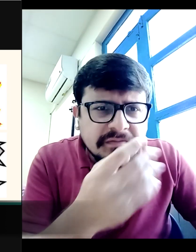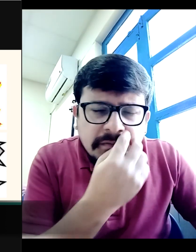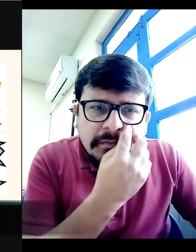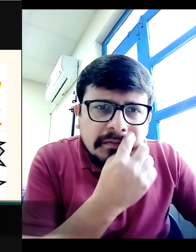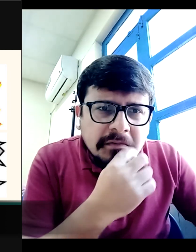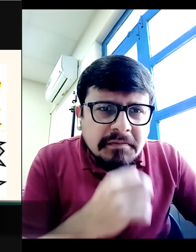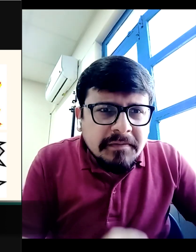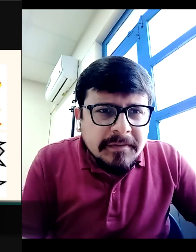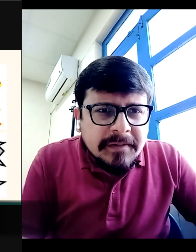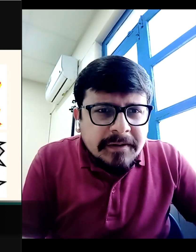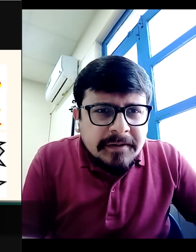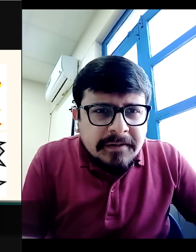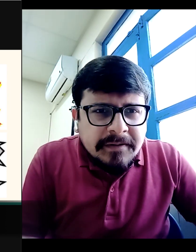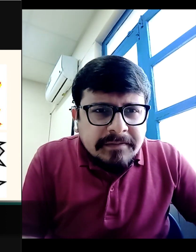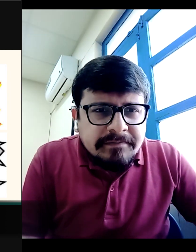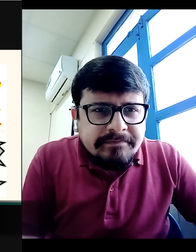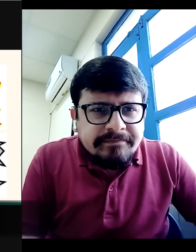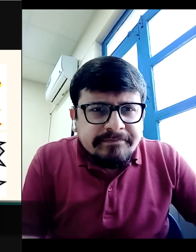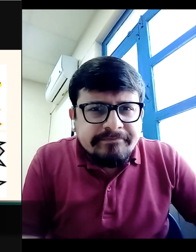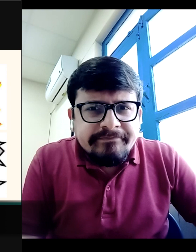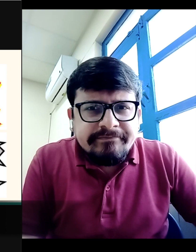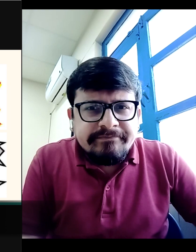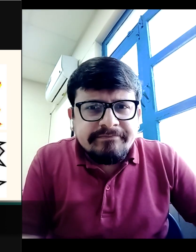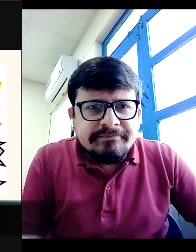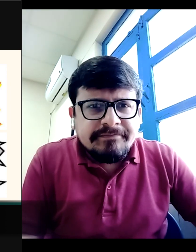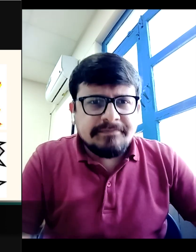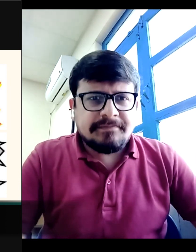it uses strange colors.